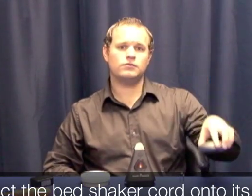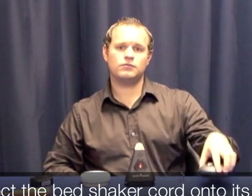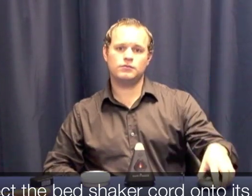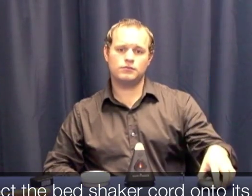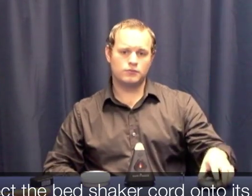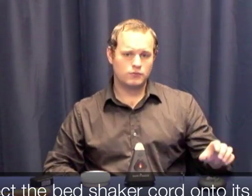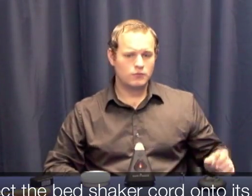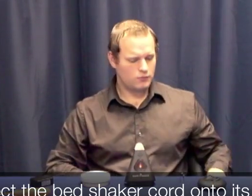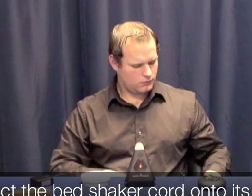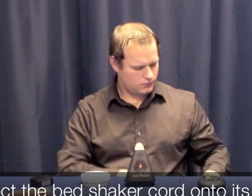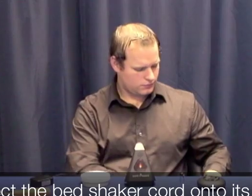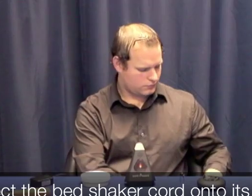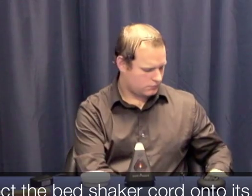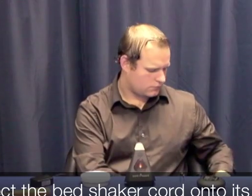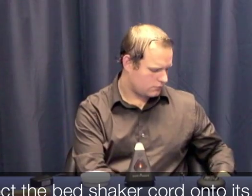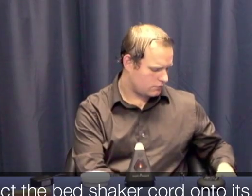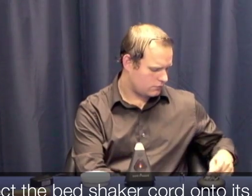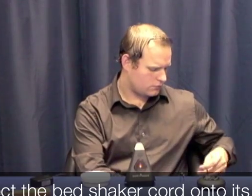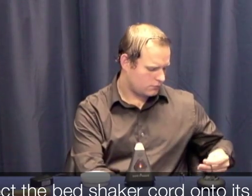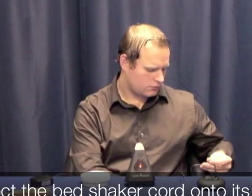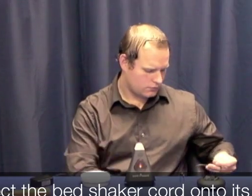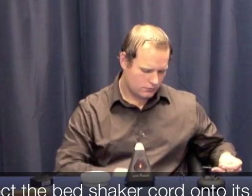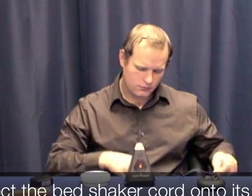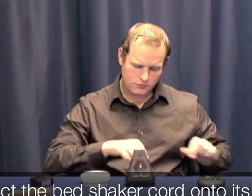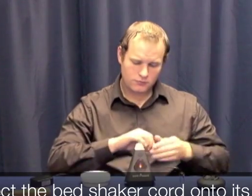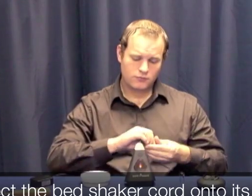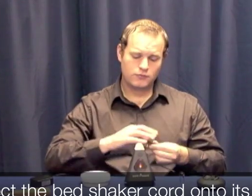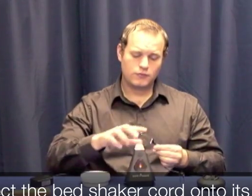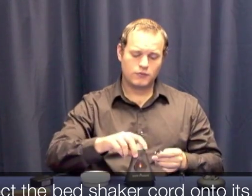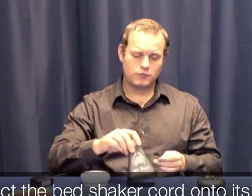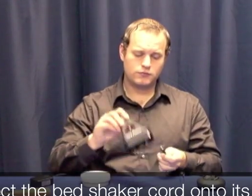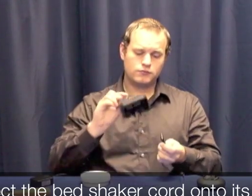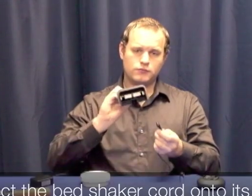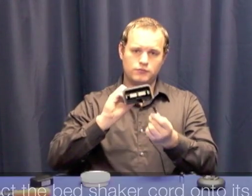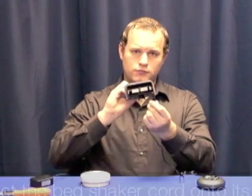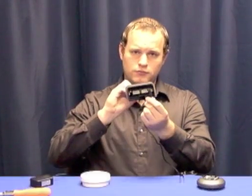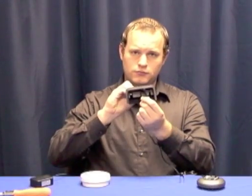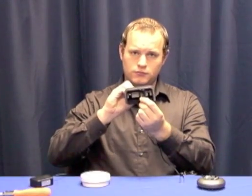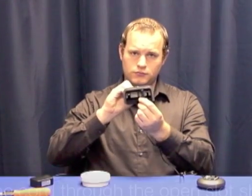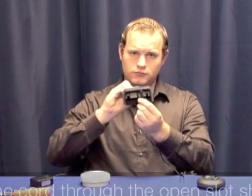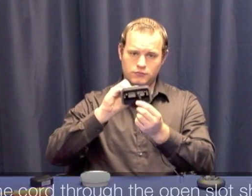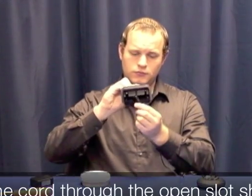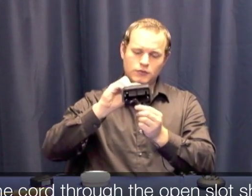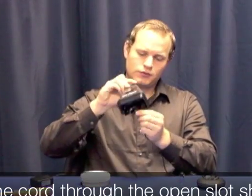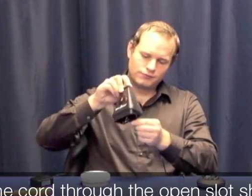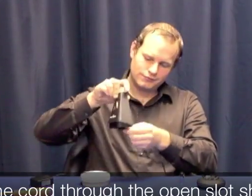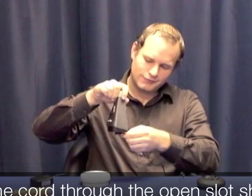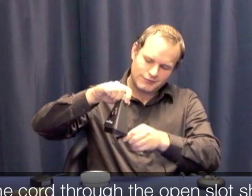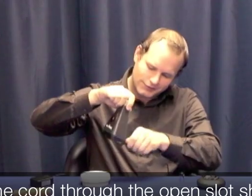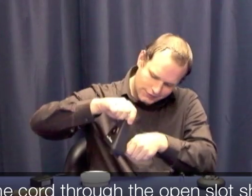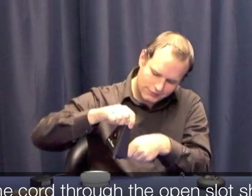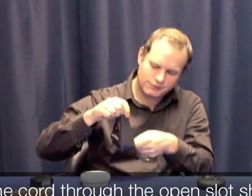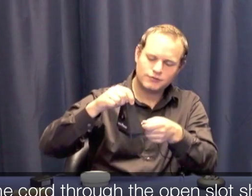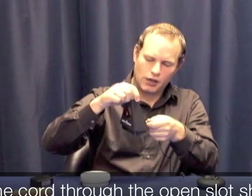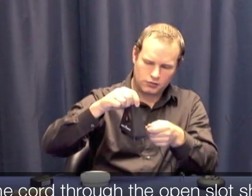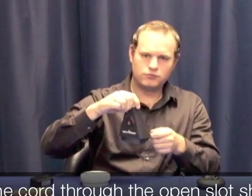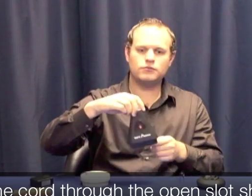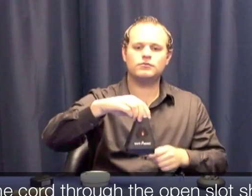Connect the bed shaker cord onto its pin on the right hand side of the back panel.